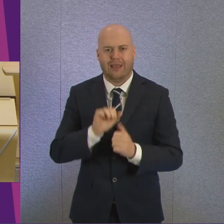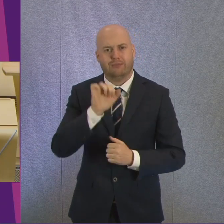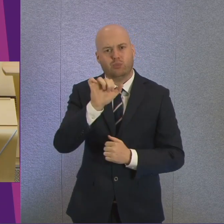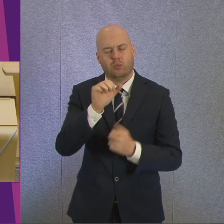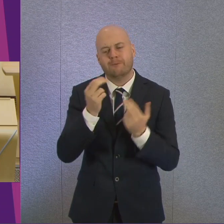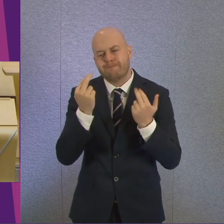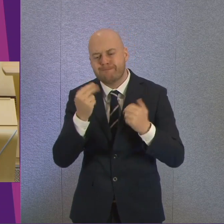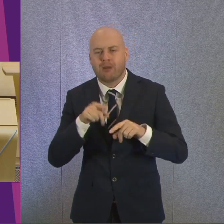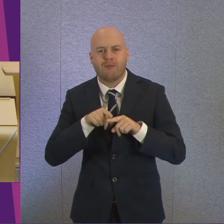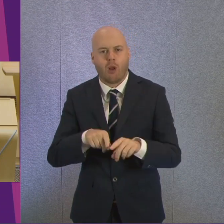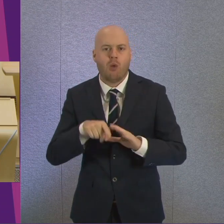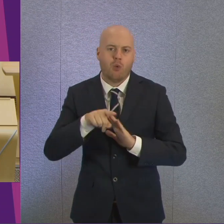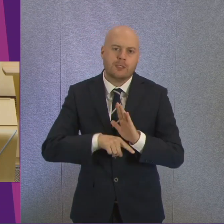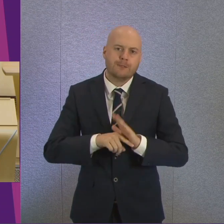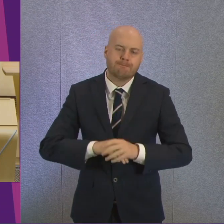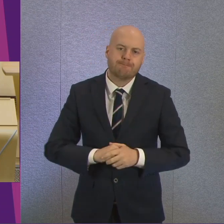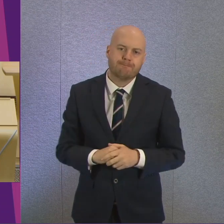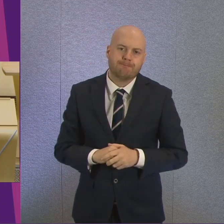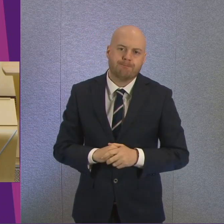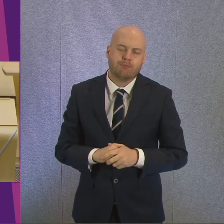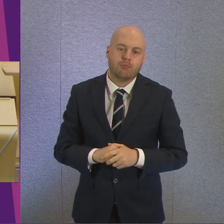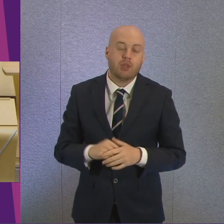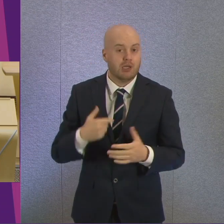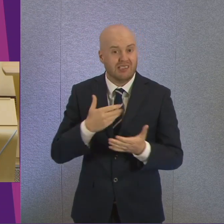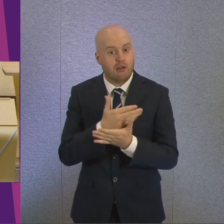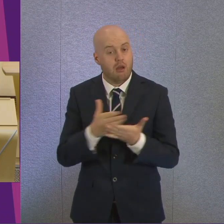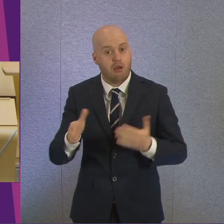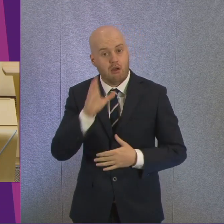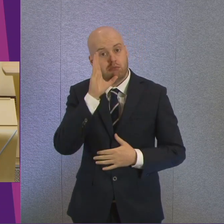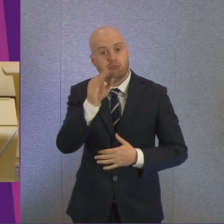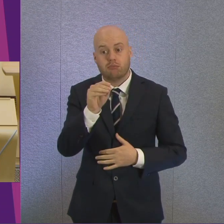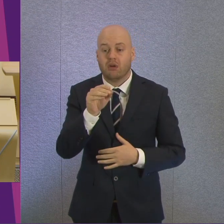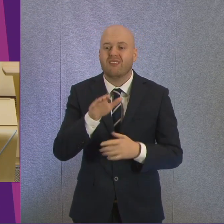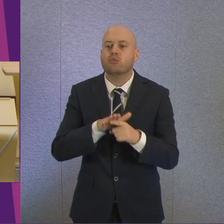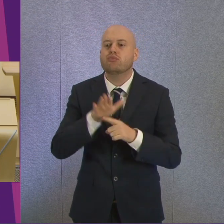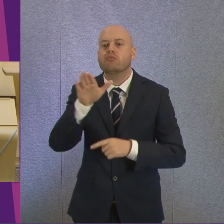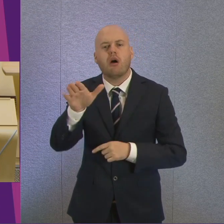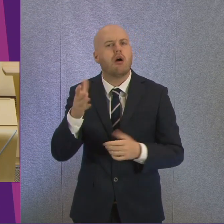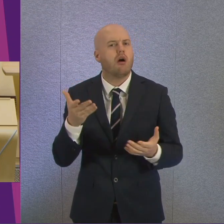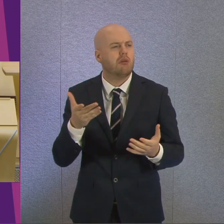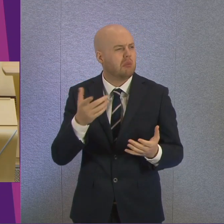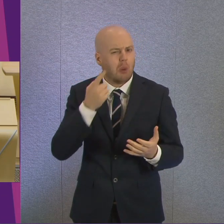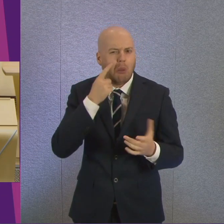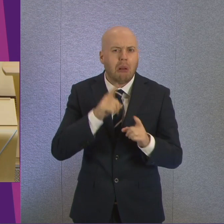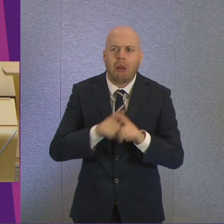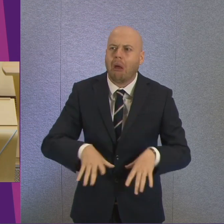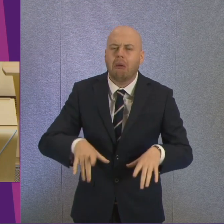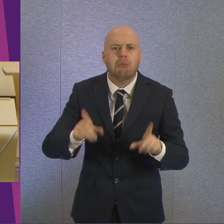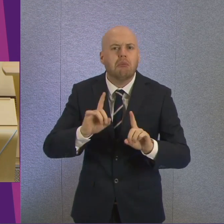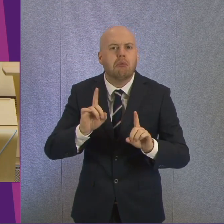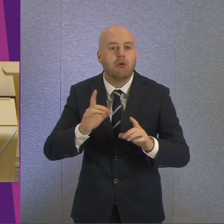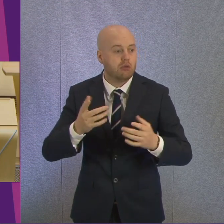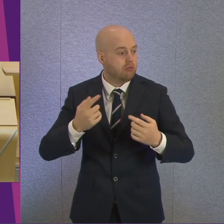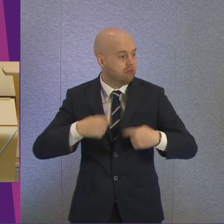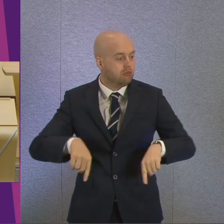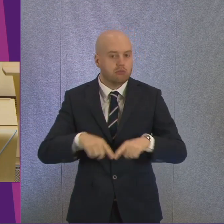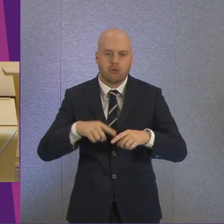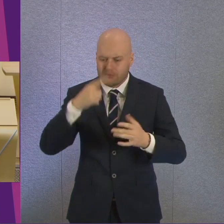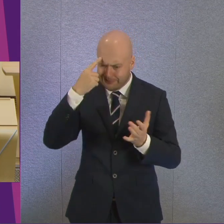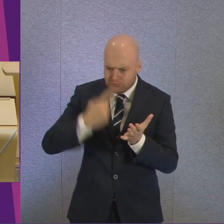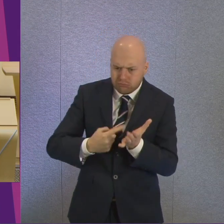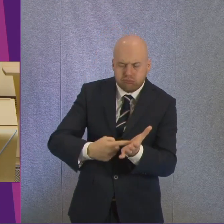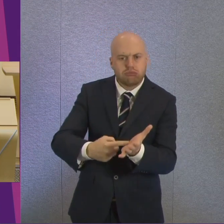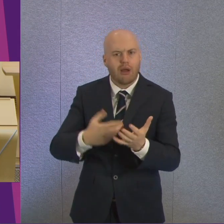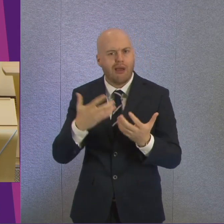clear with the public on what the future might look like and the principles that will shape any future decisions on easing any of the